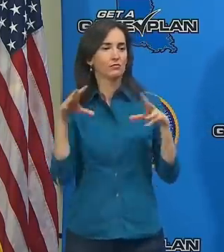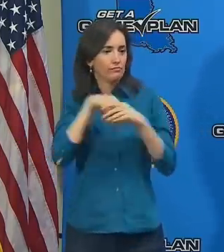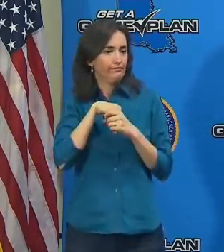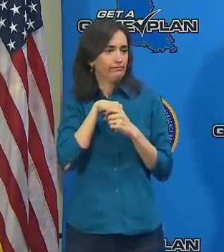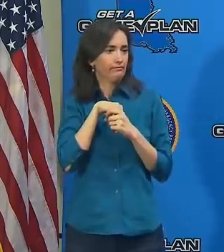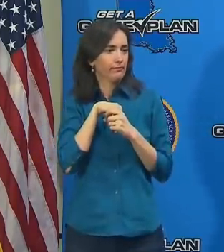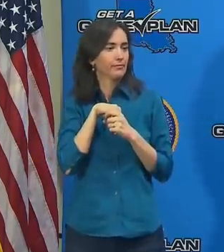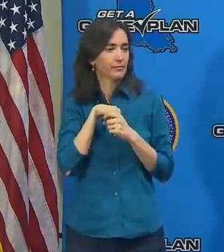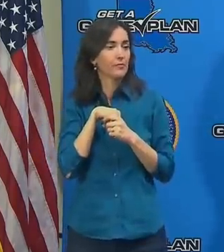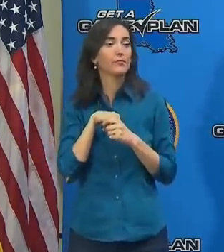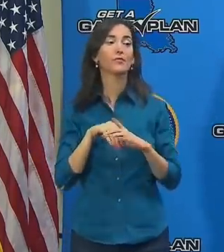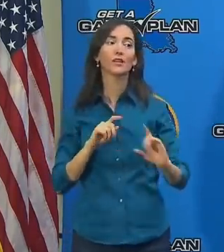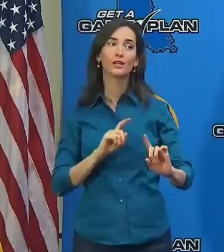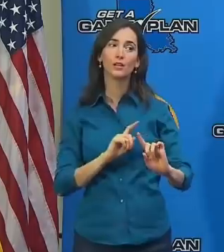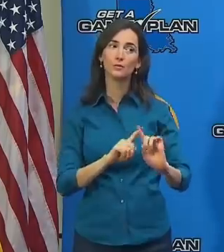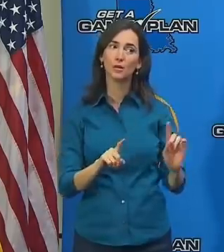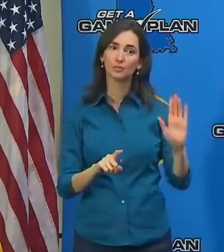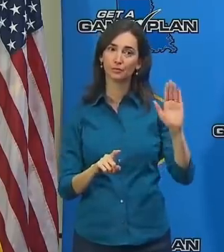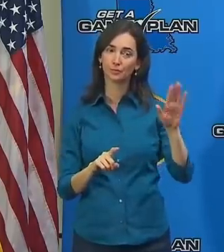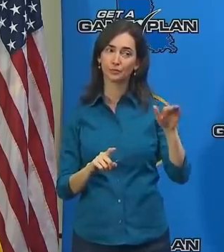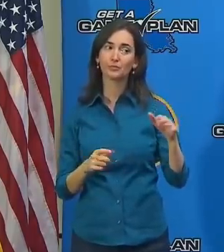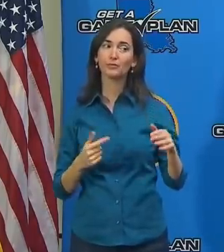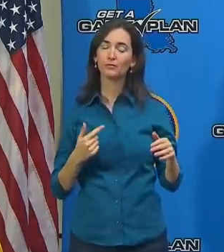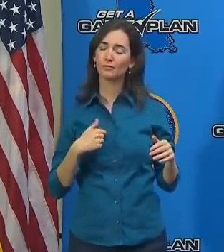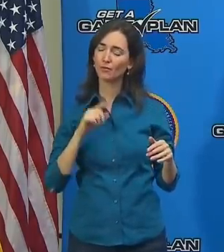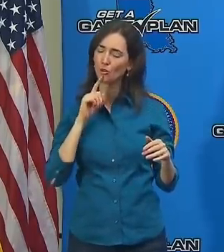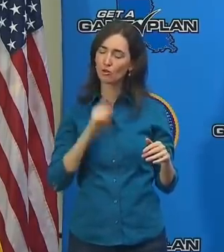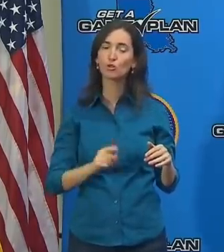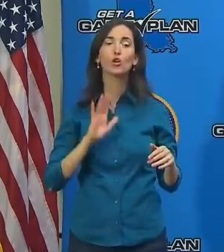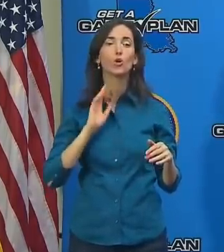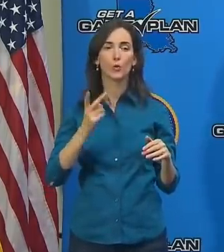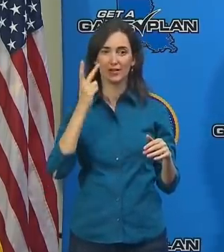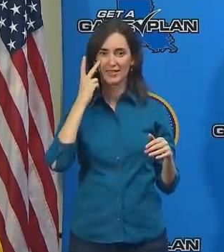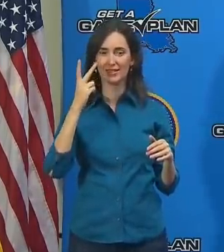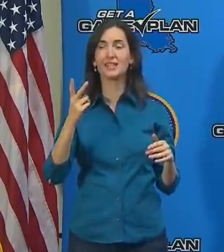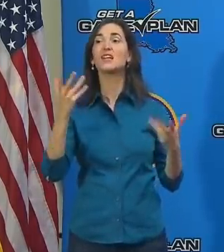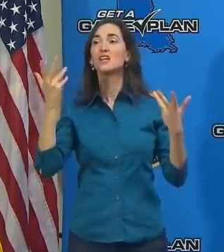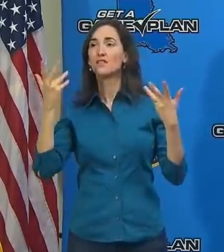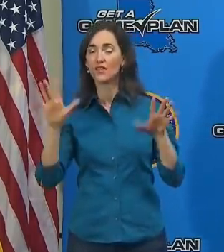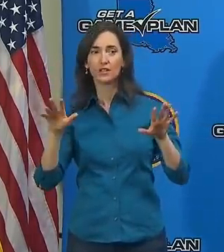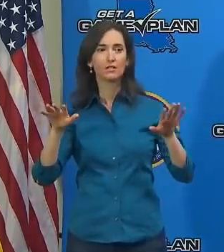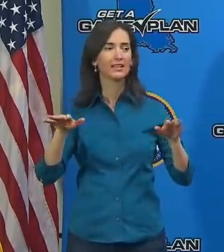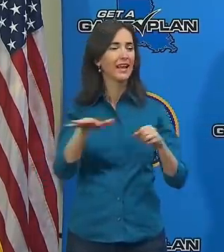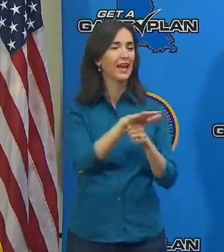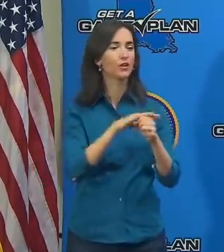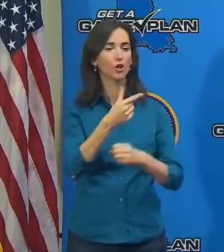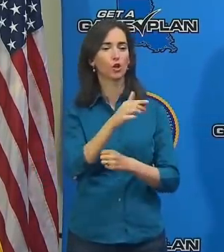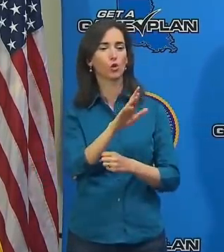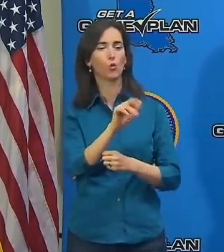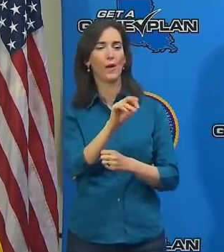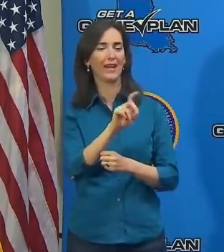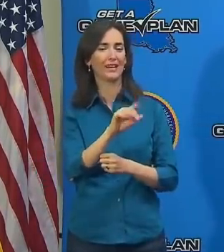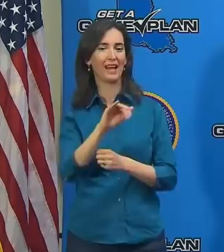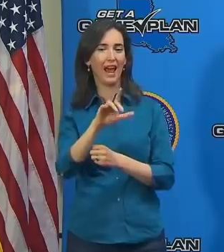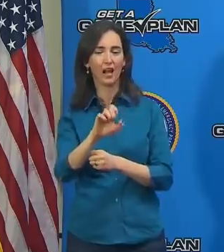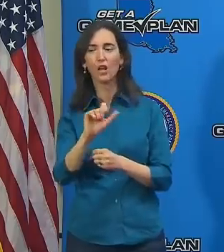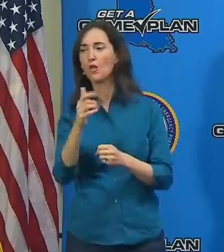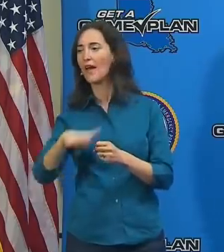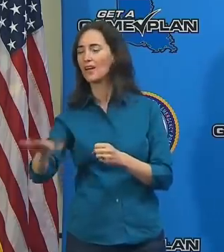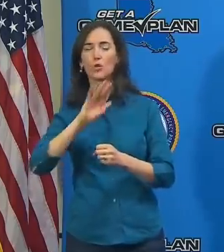forces. But I have no doubt we're going to see extreme devastation, Grand Isle and elsewhere, but we will